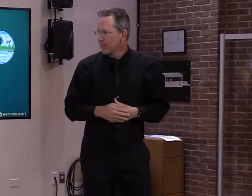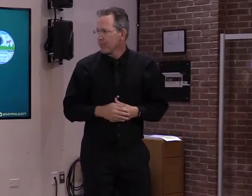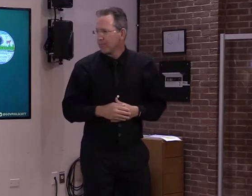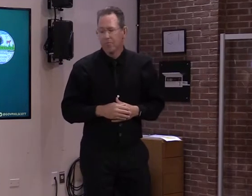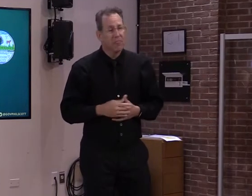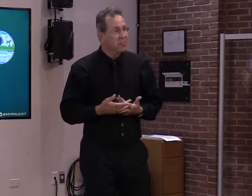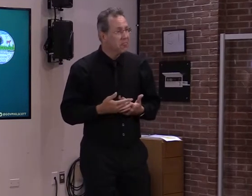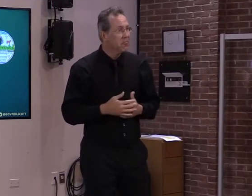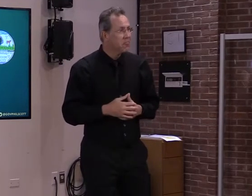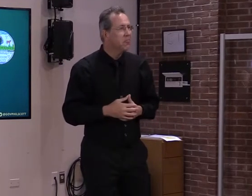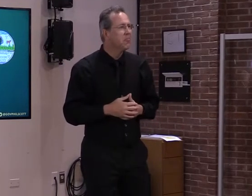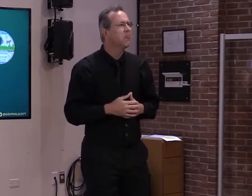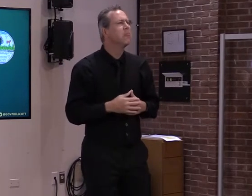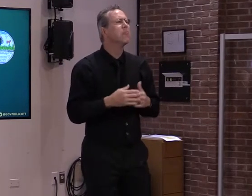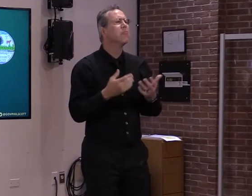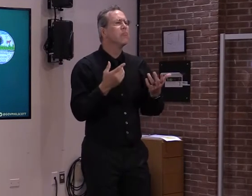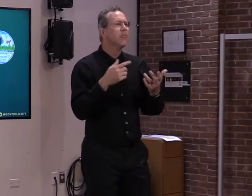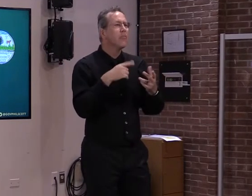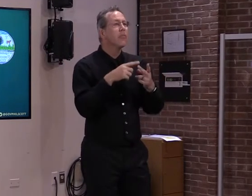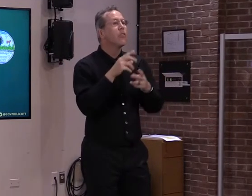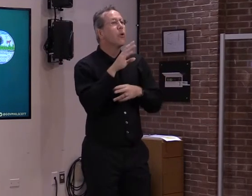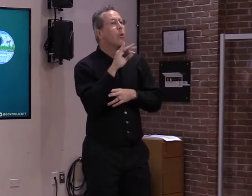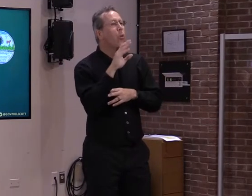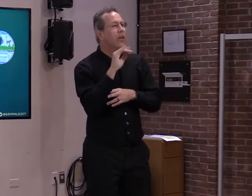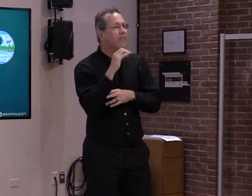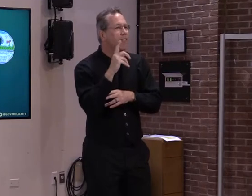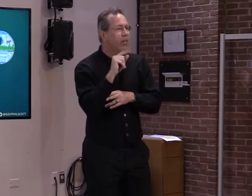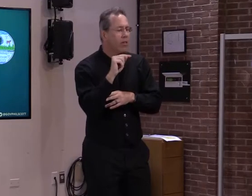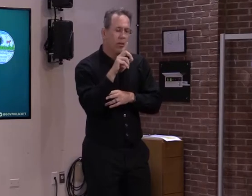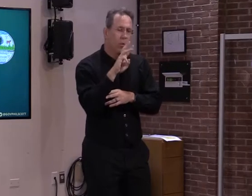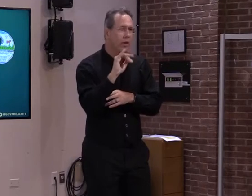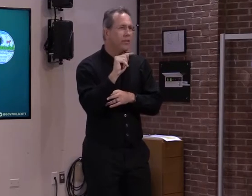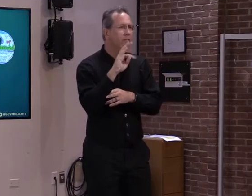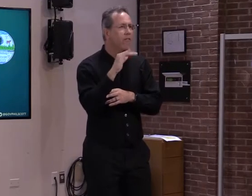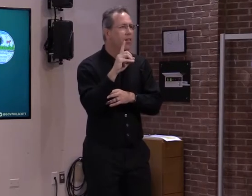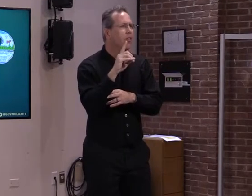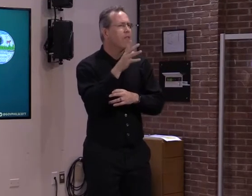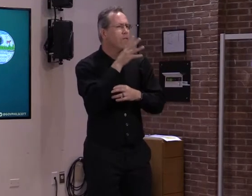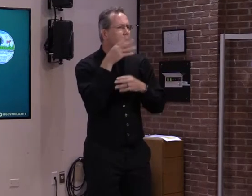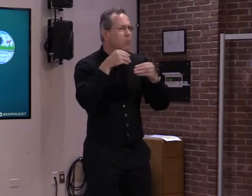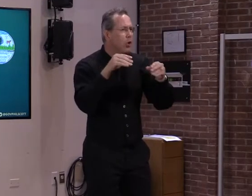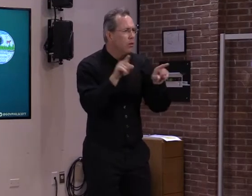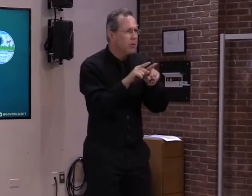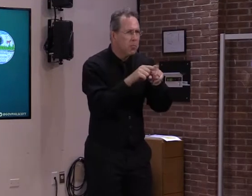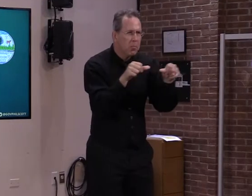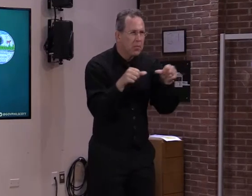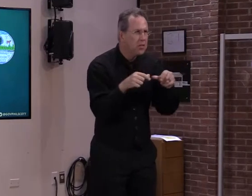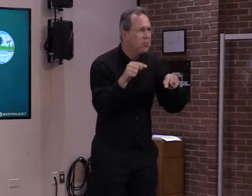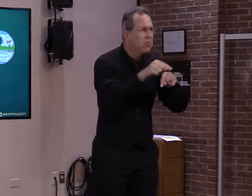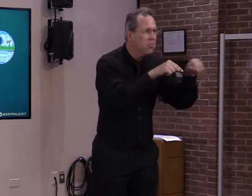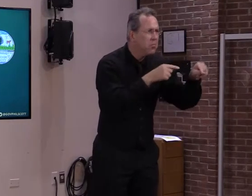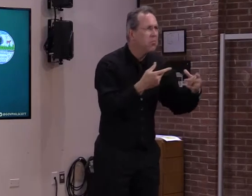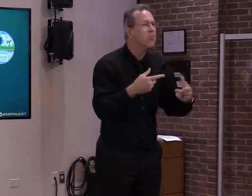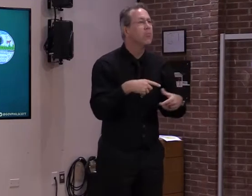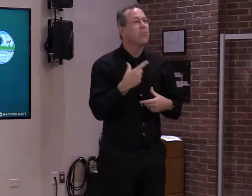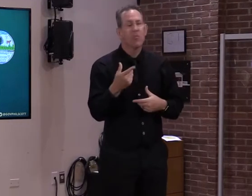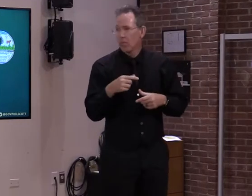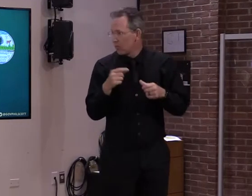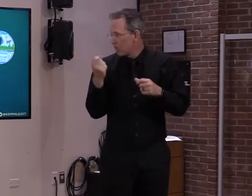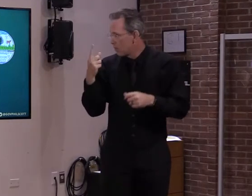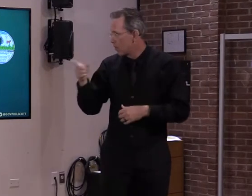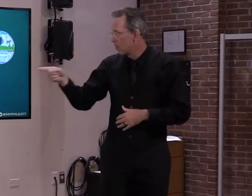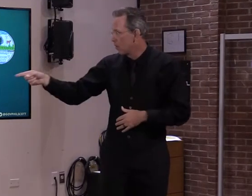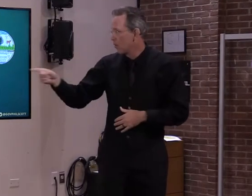location, Williamstown Public Safety Building, Waitsfield Farmers Market, and the University of Vermont on the weekend, the University of